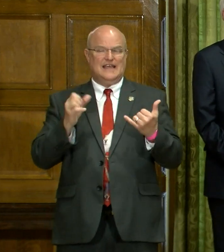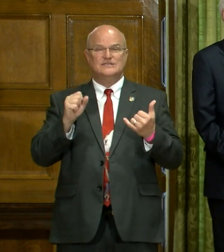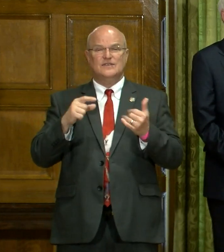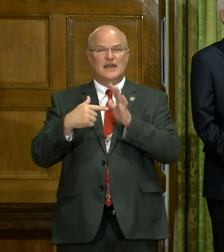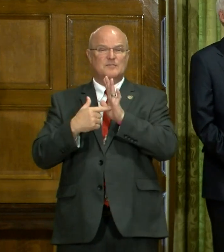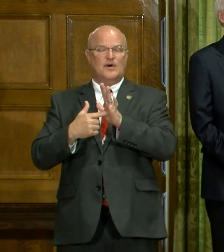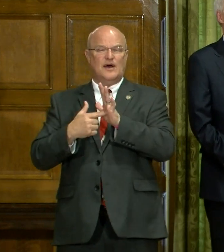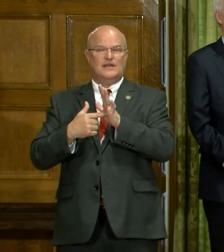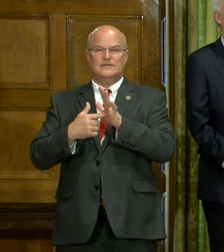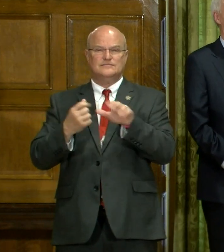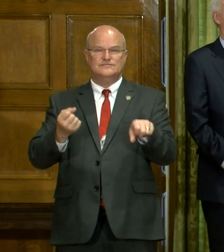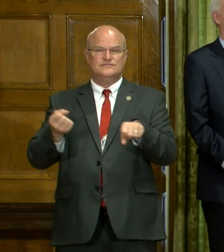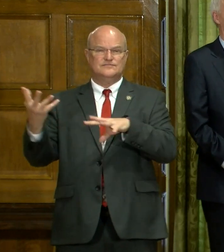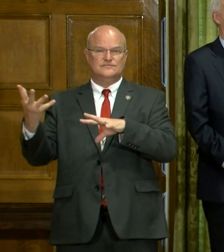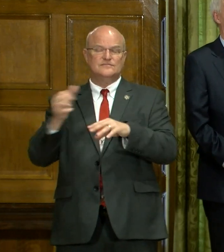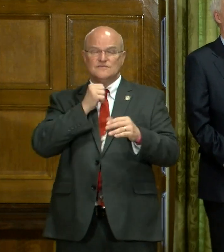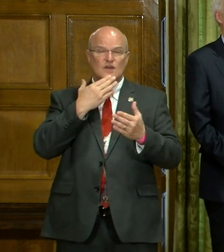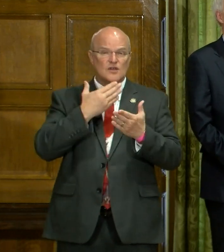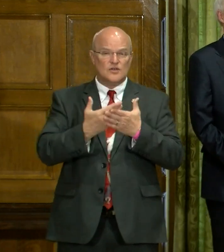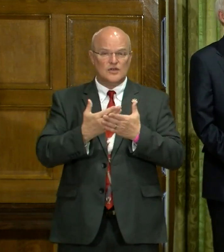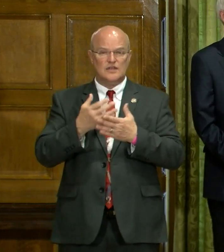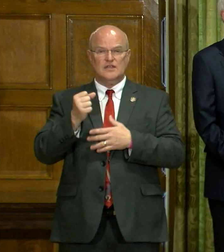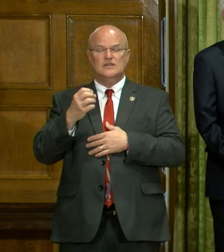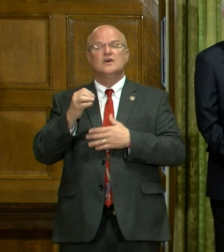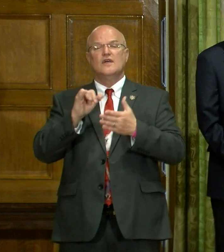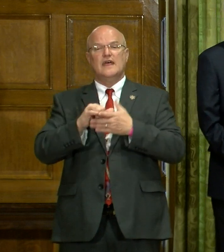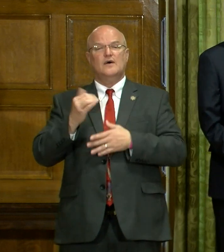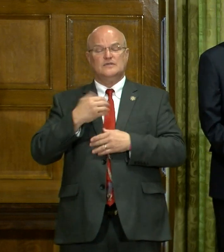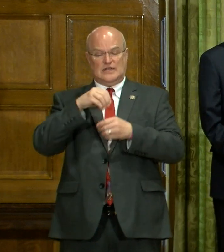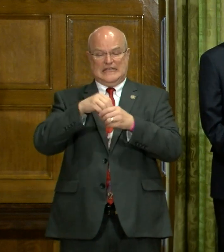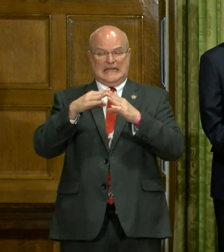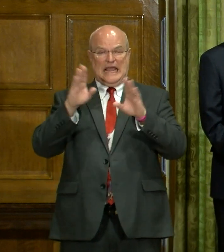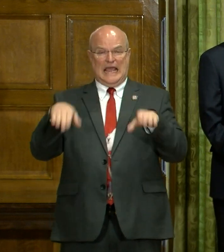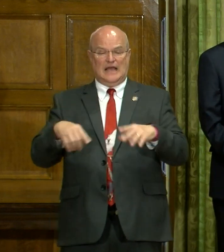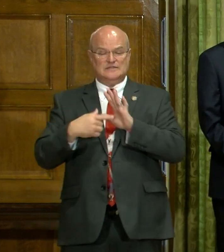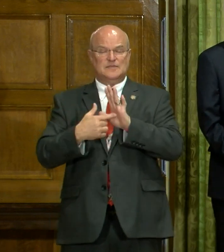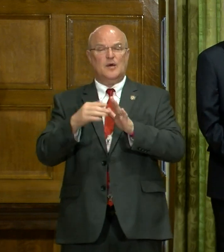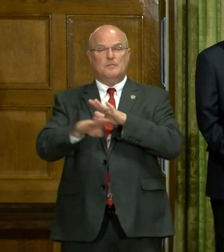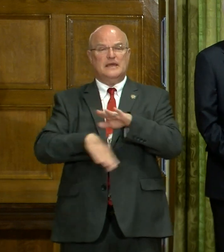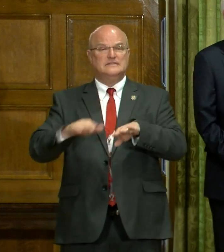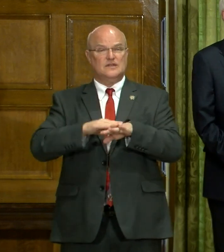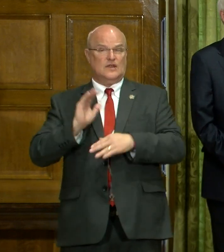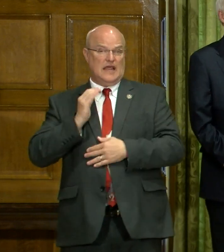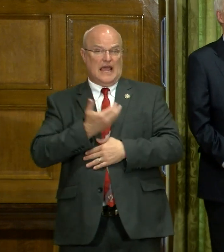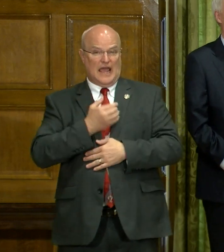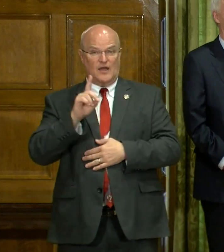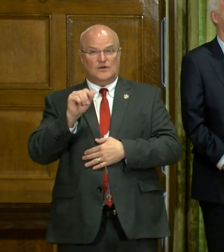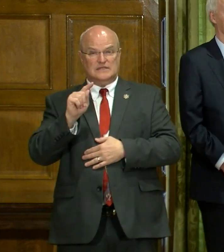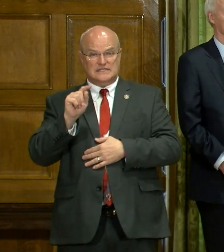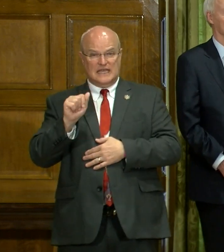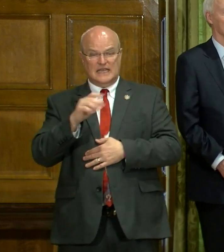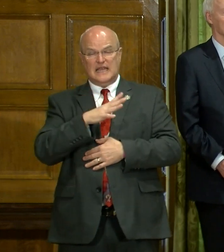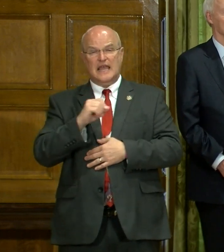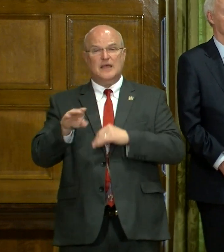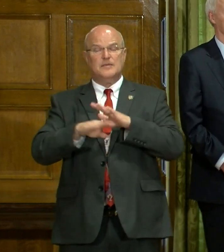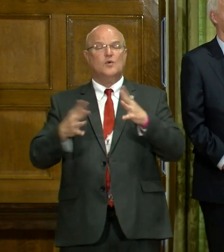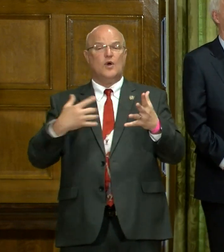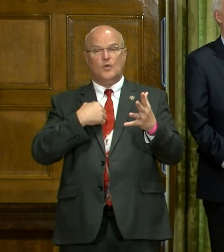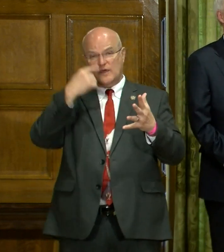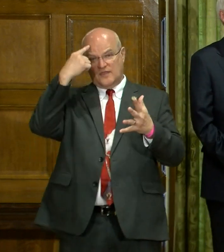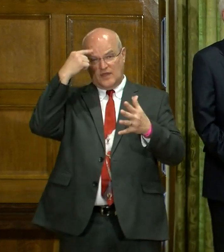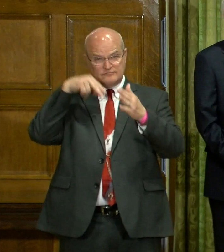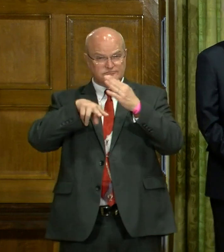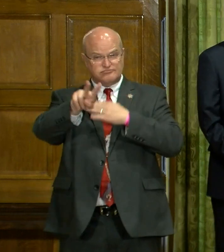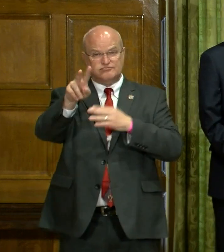that model was obviously not very good. That was our in-house model based on our data and based on what we thought